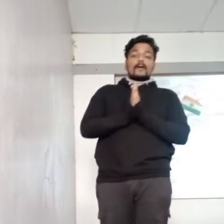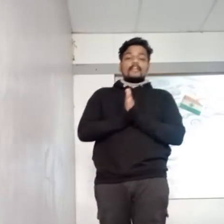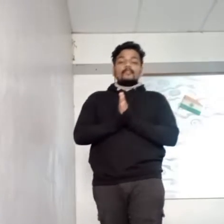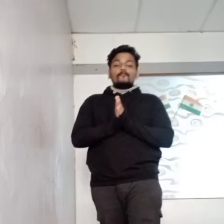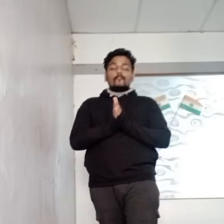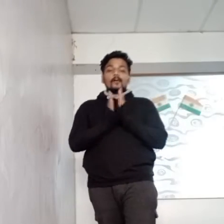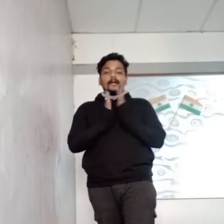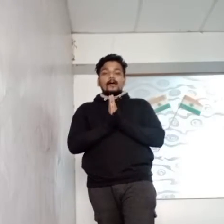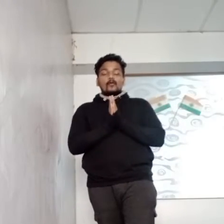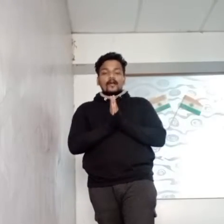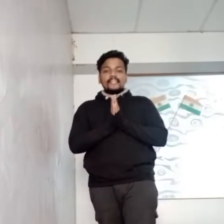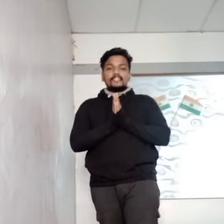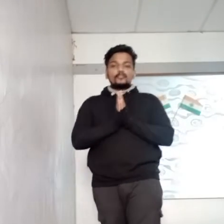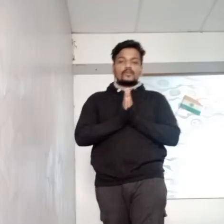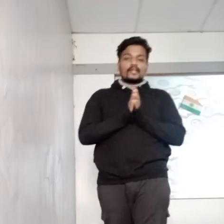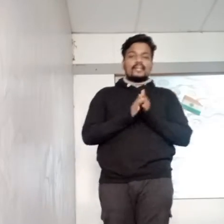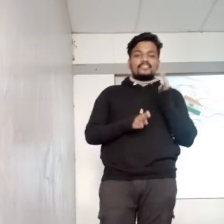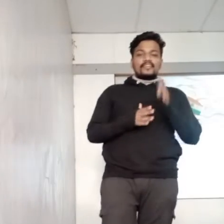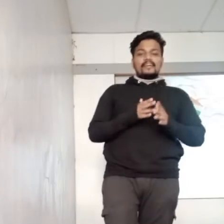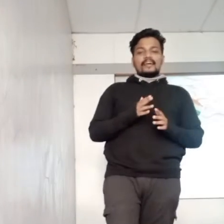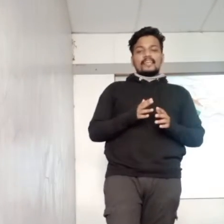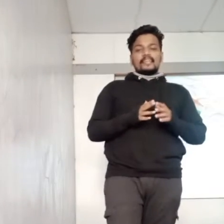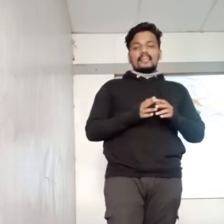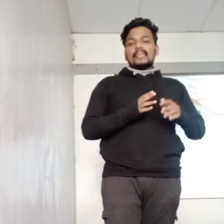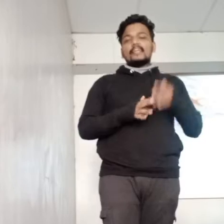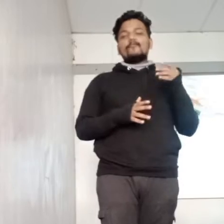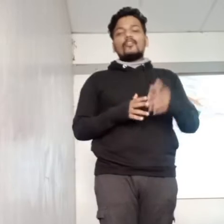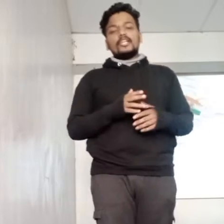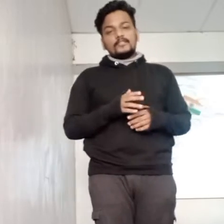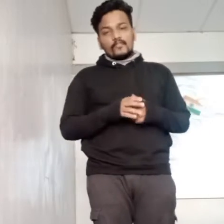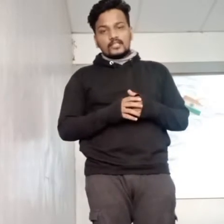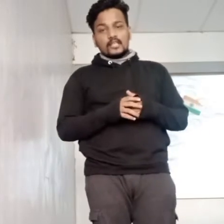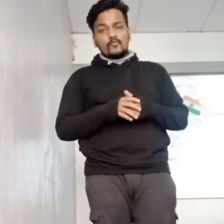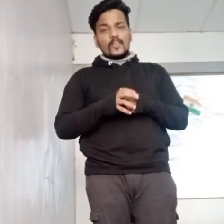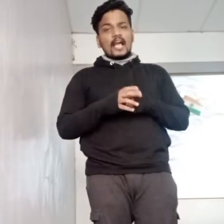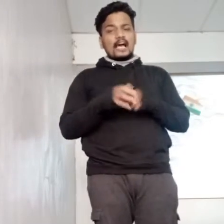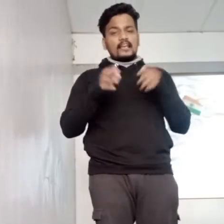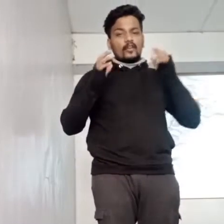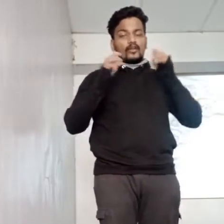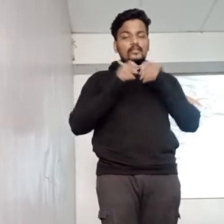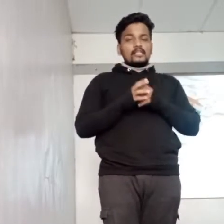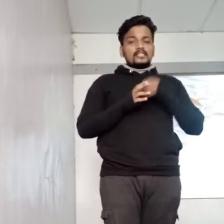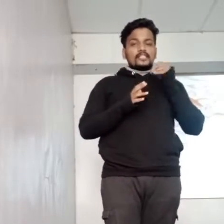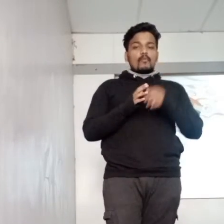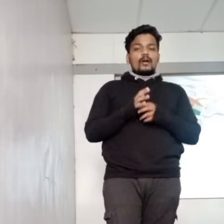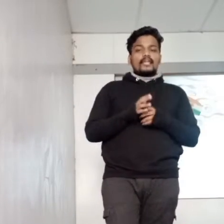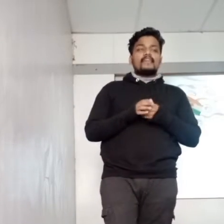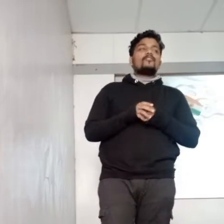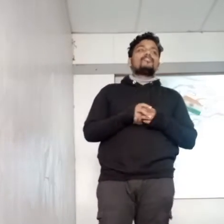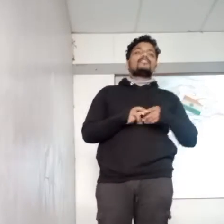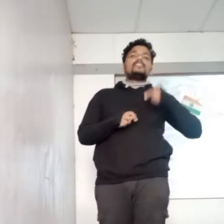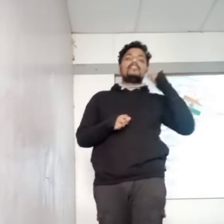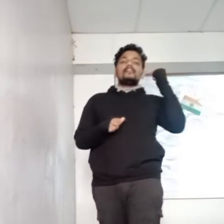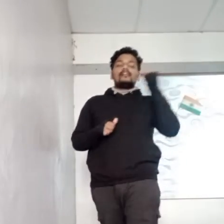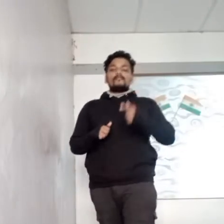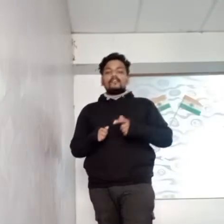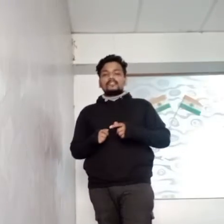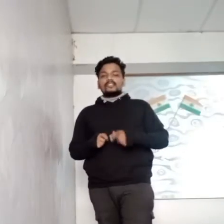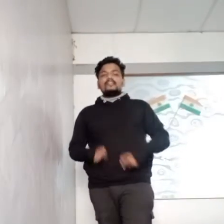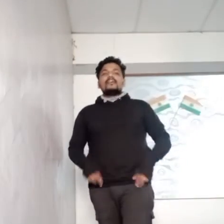why for avoiding to create thread again and again for each function, we are Java can launching the function